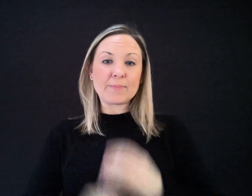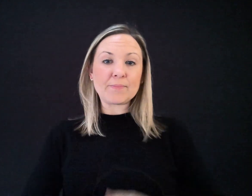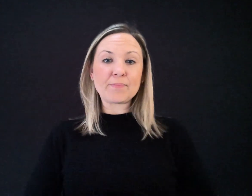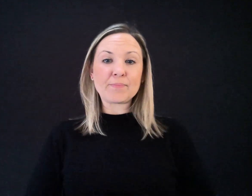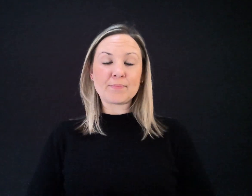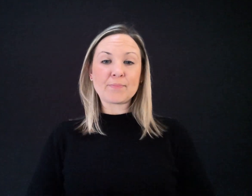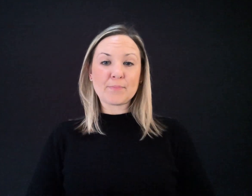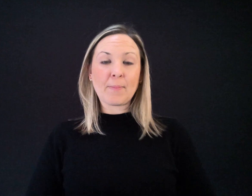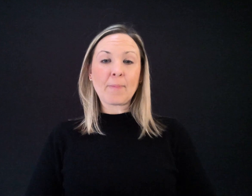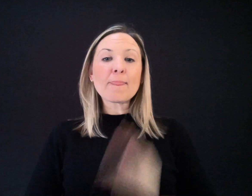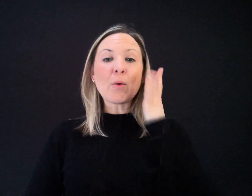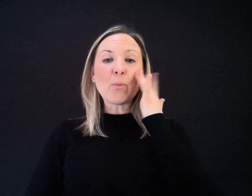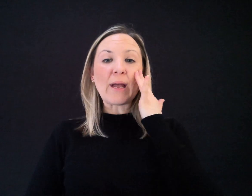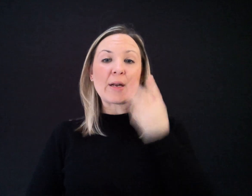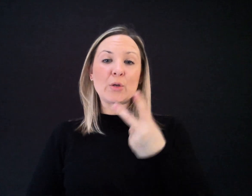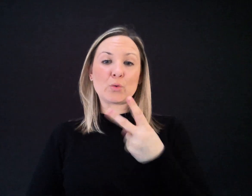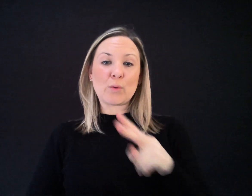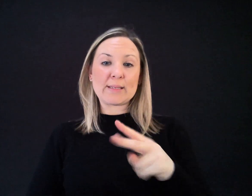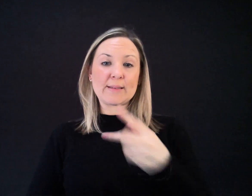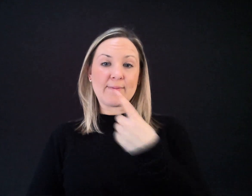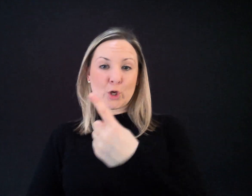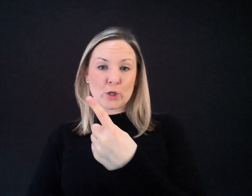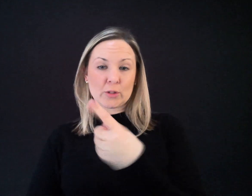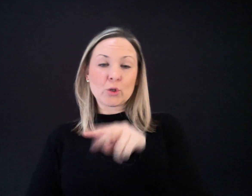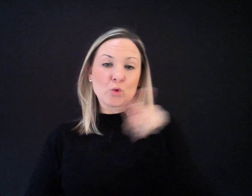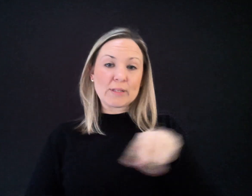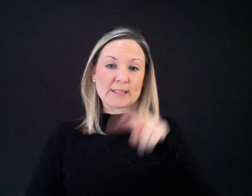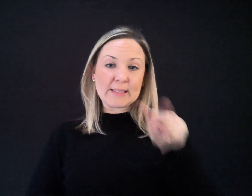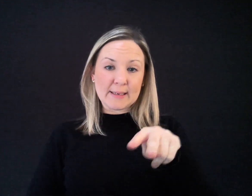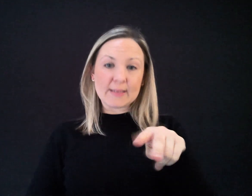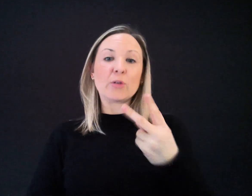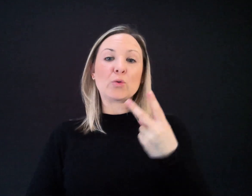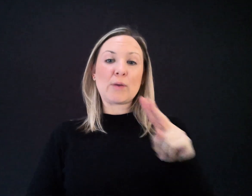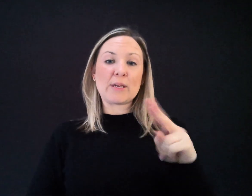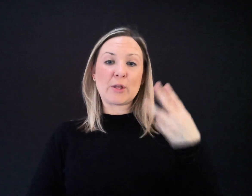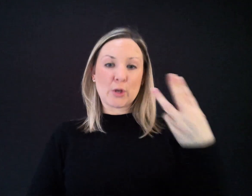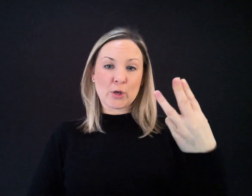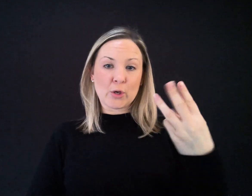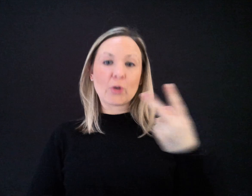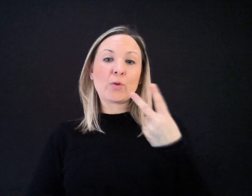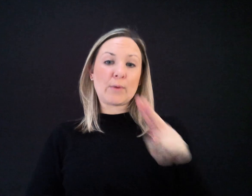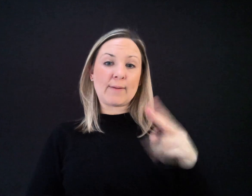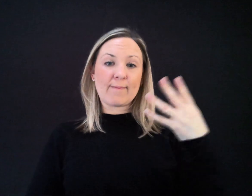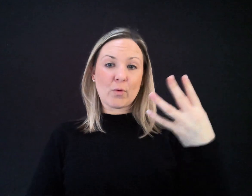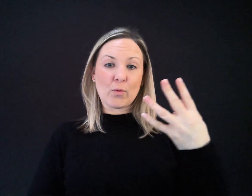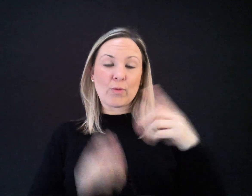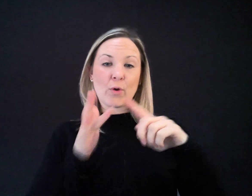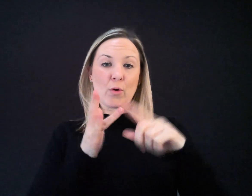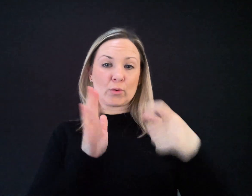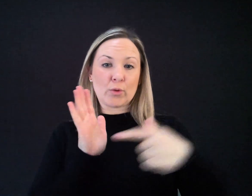It will be on the 21st, 22nd, 23rd and 24th of October, 6 to